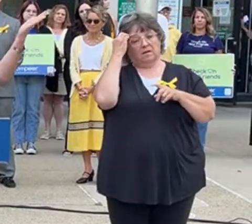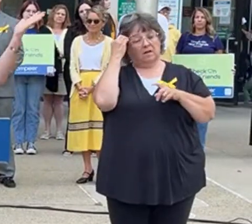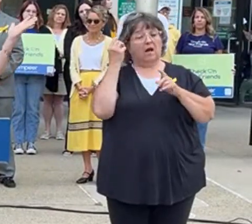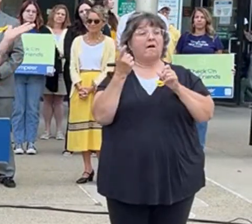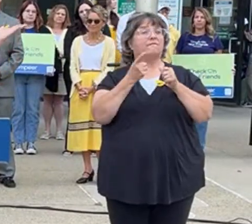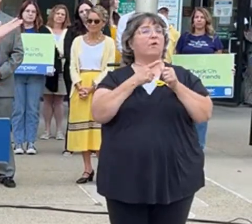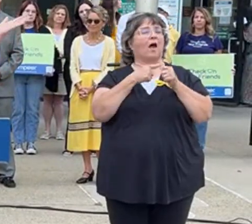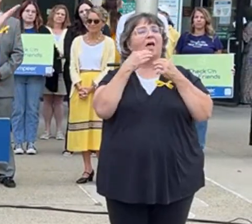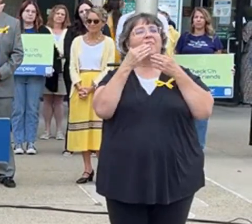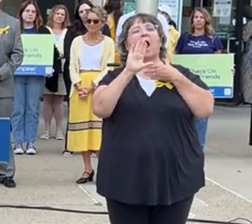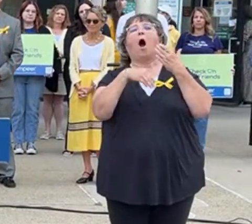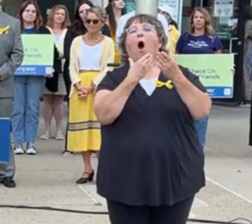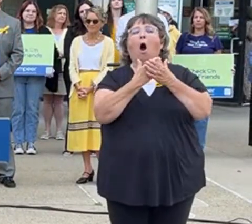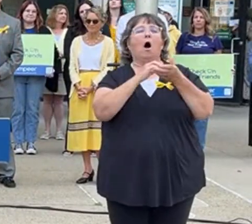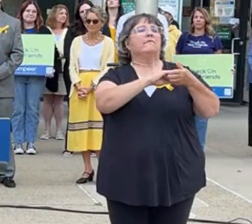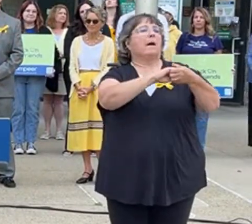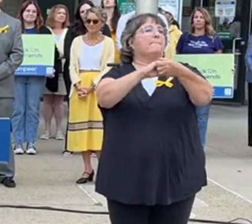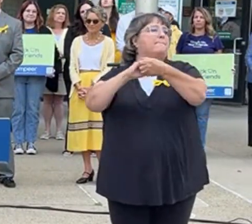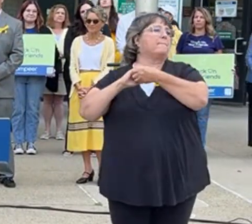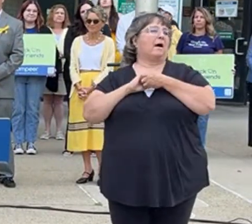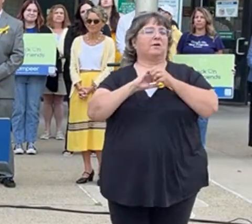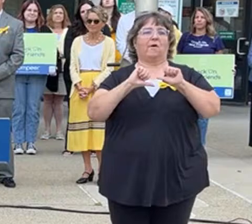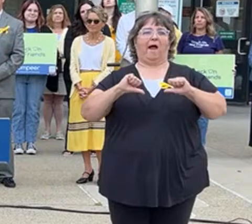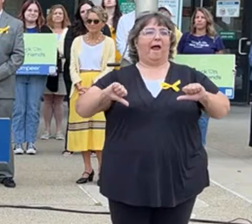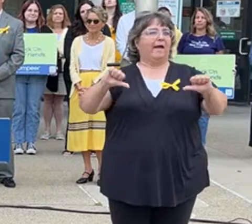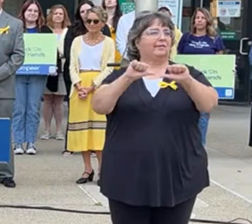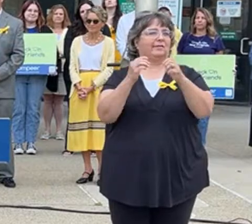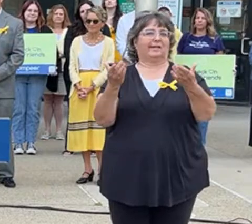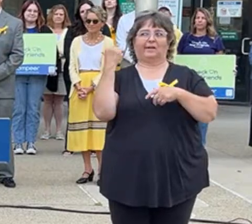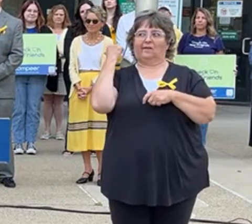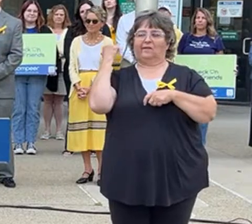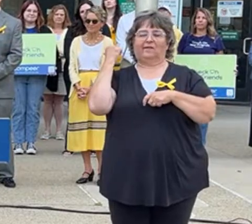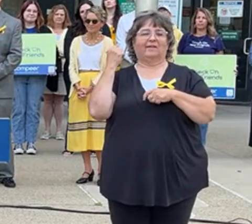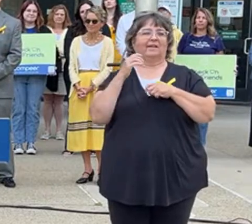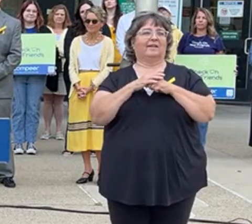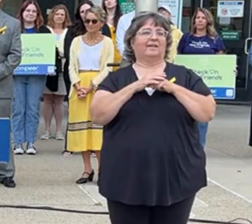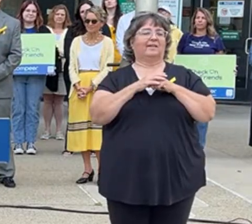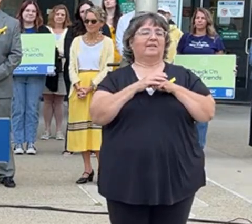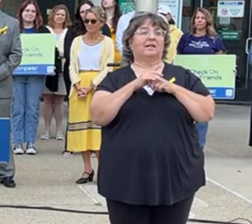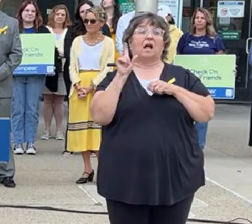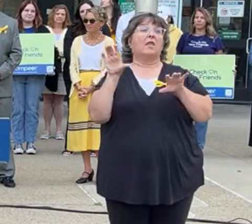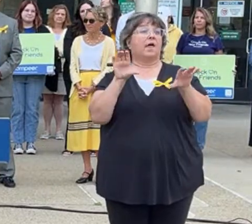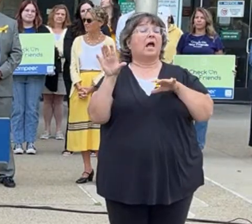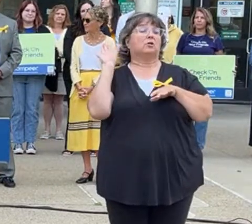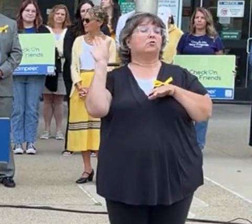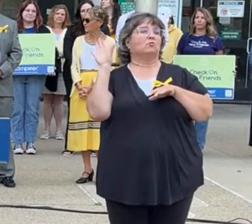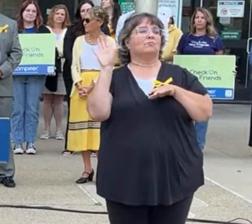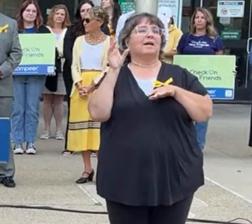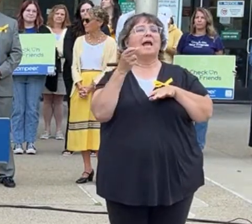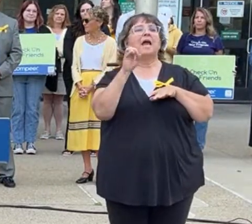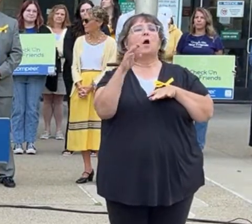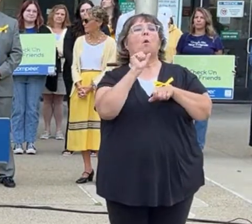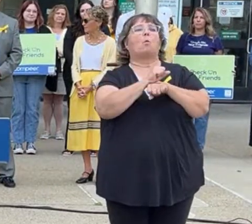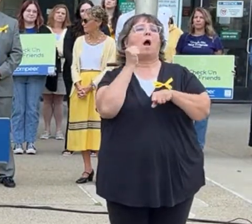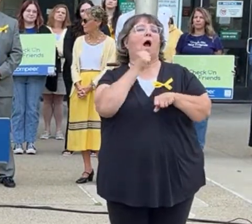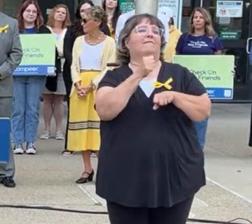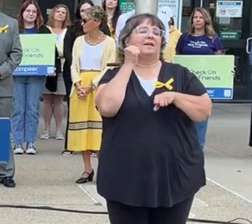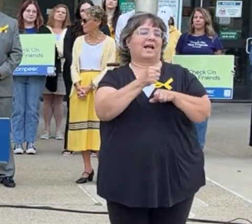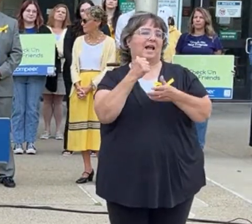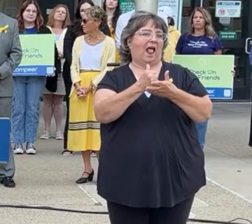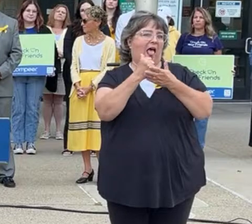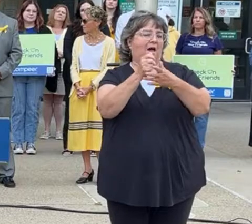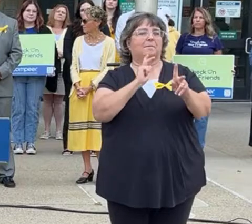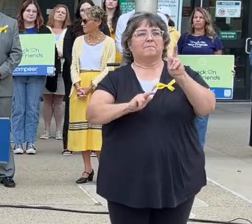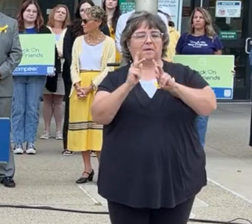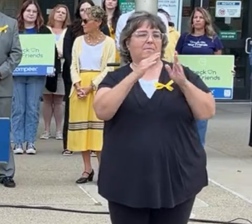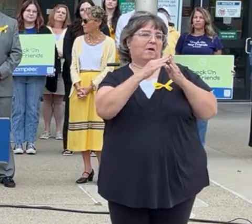just want to thank all of our partner agencies who are here today. They do the hero's work every day to help